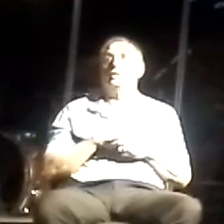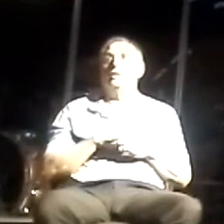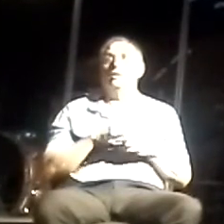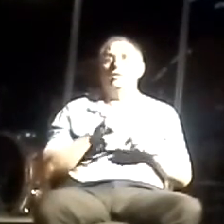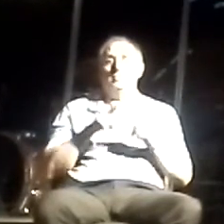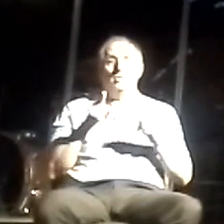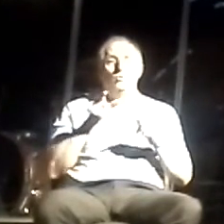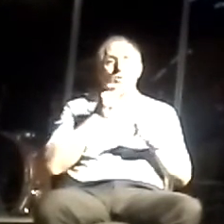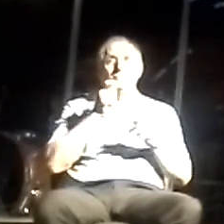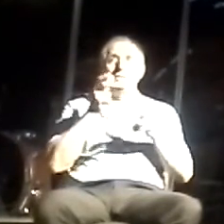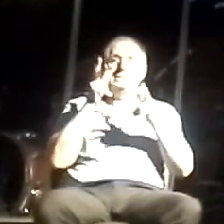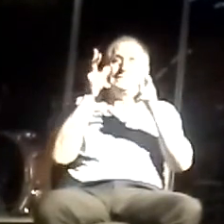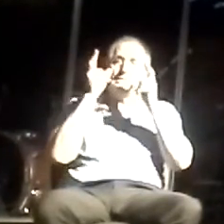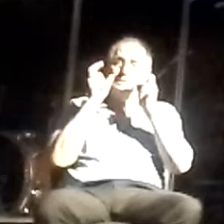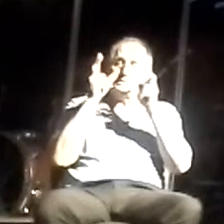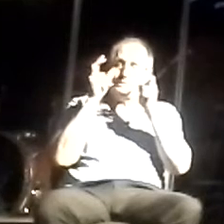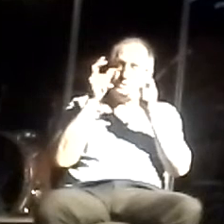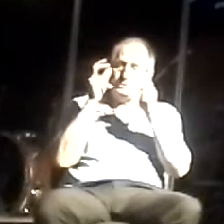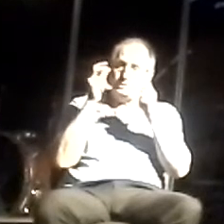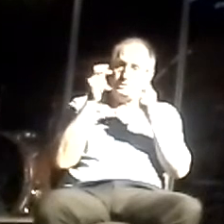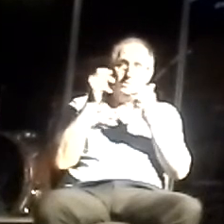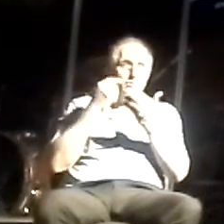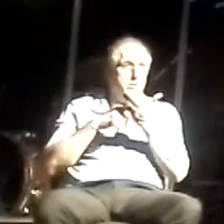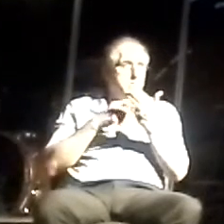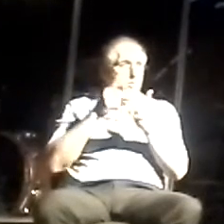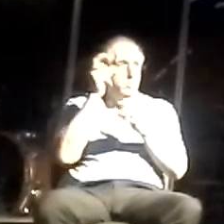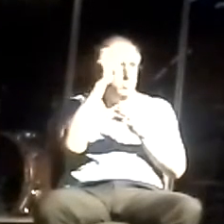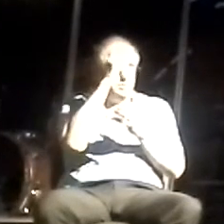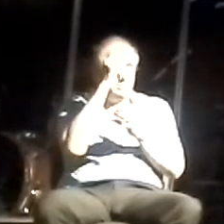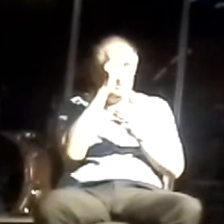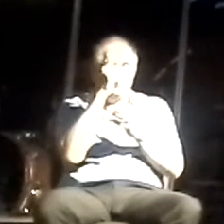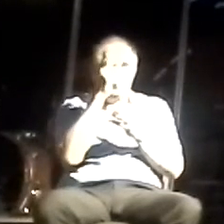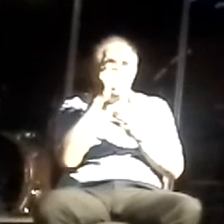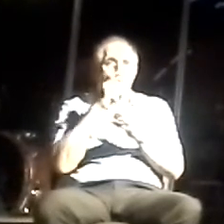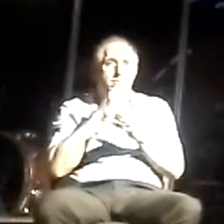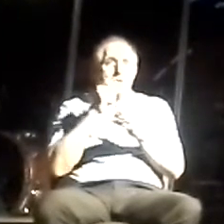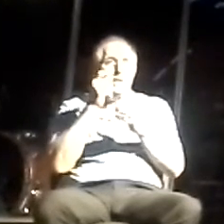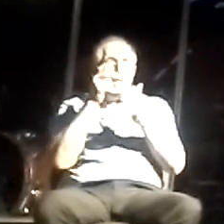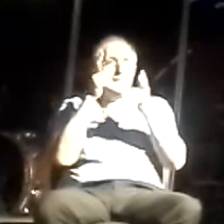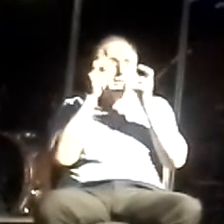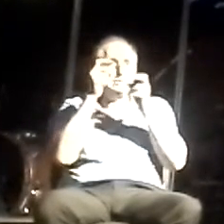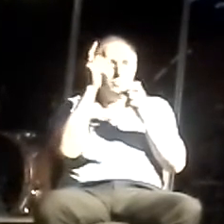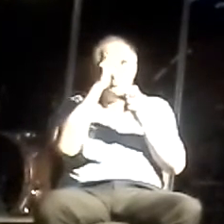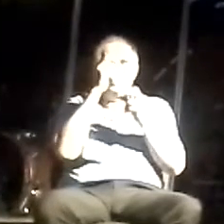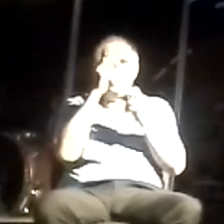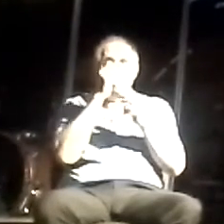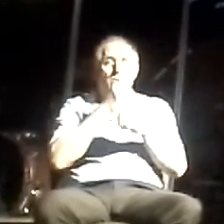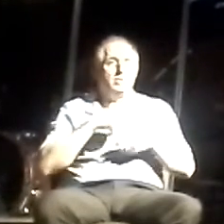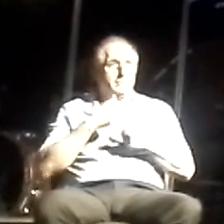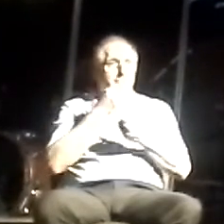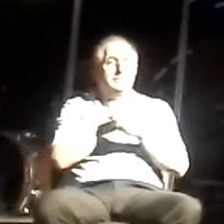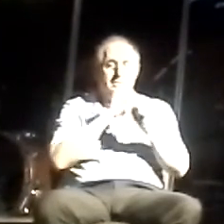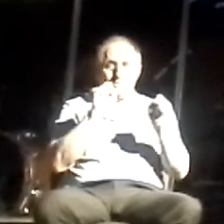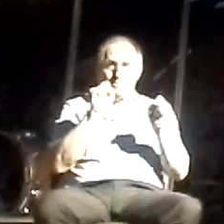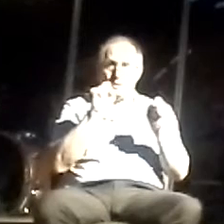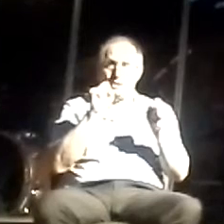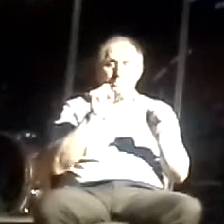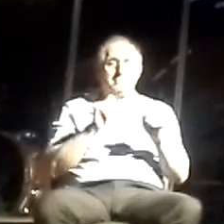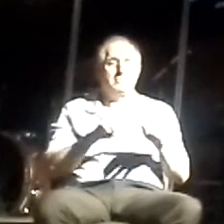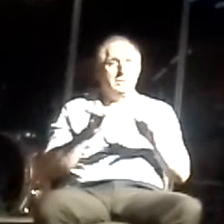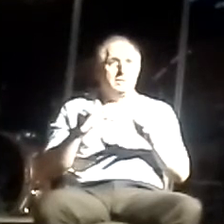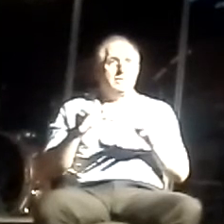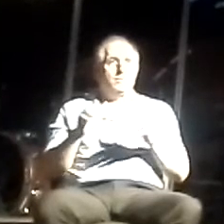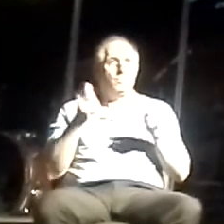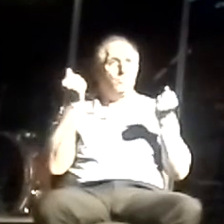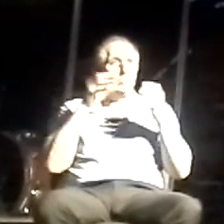this, but whoever listens to me, talking about wisdom, but whoever listens to me will live in safety and be at ease without